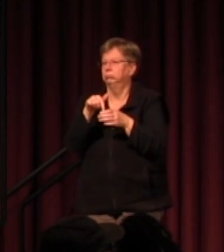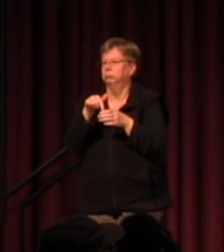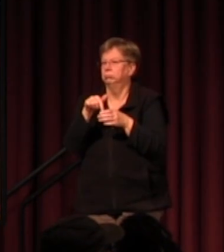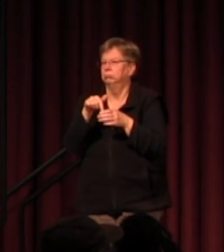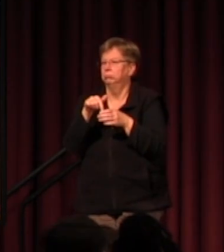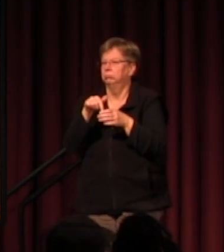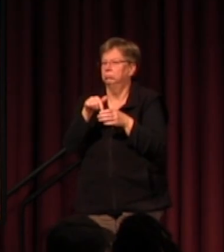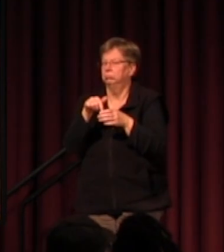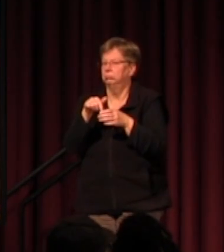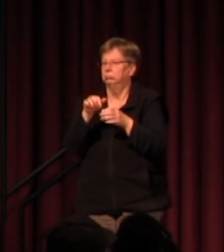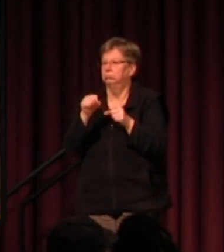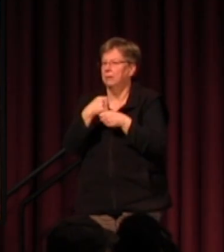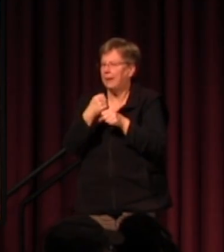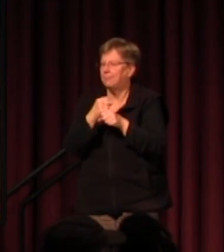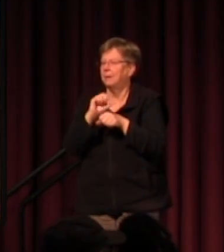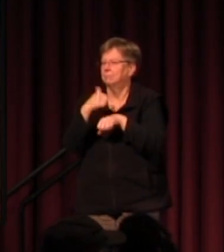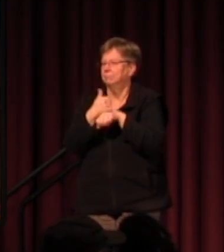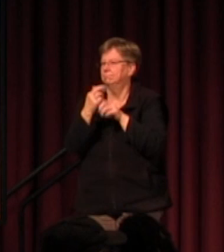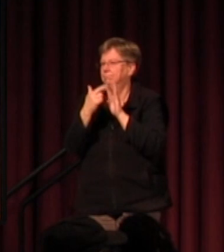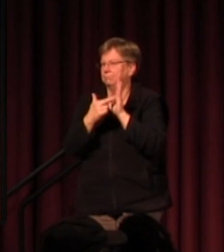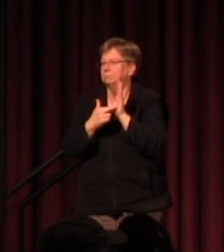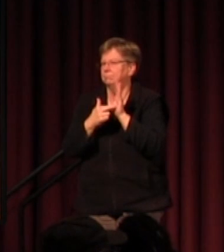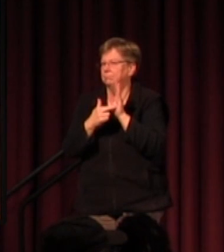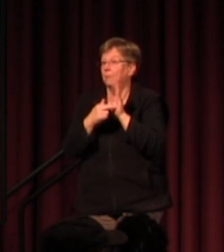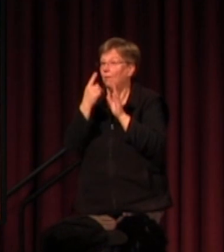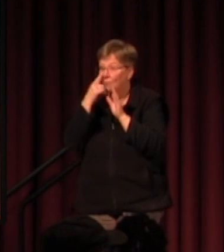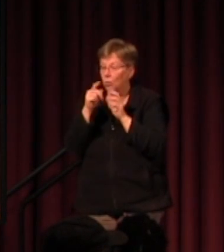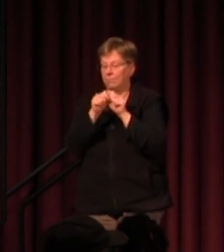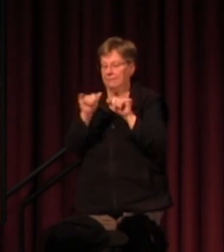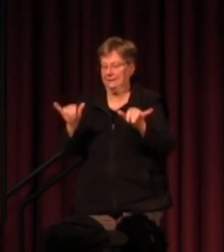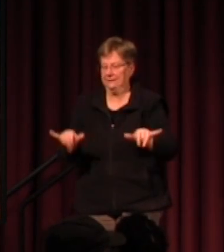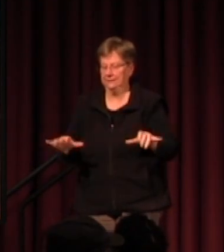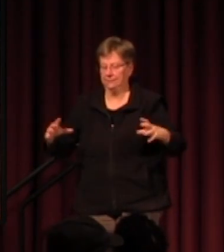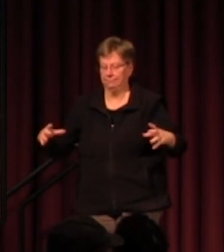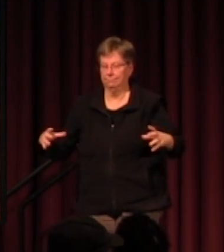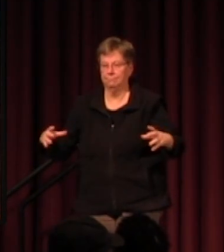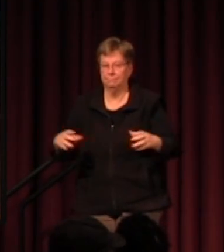to make and set the rules in the system,